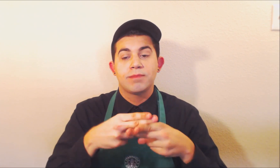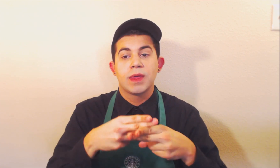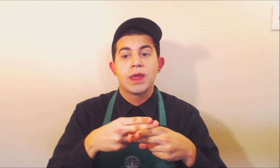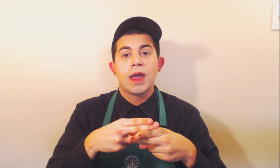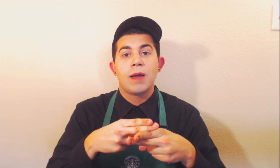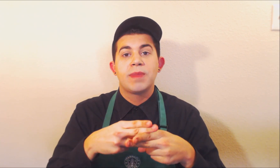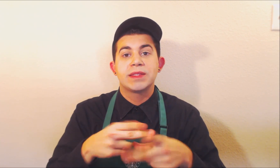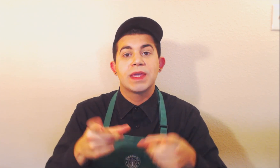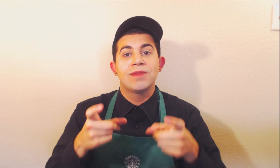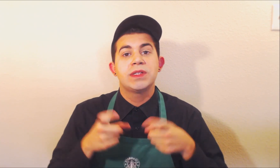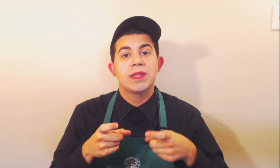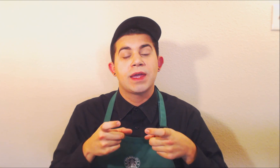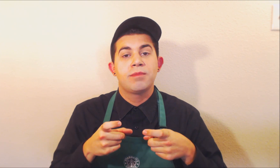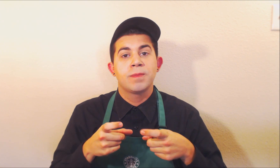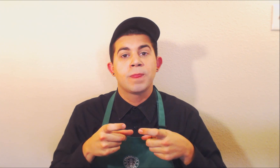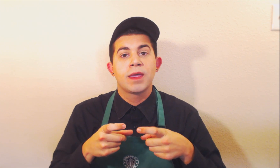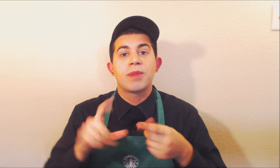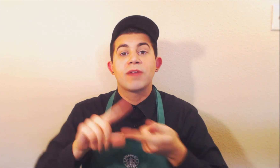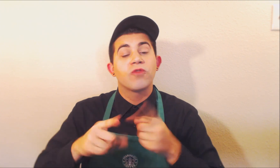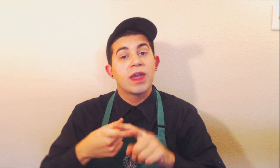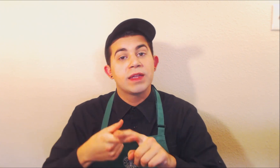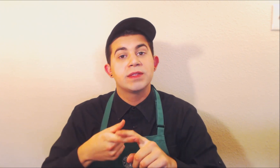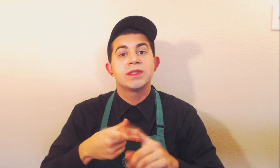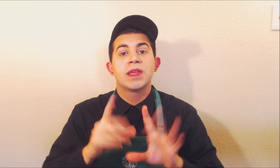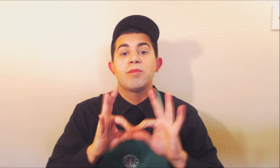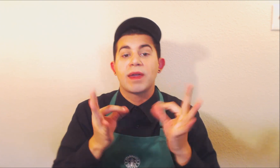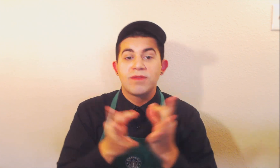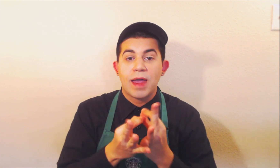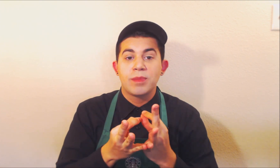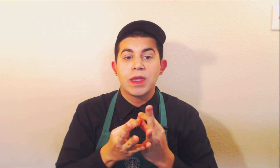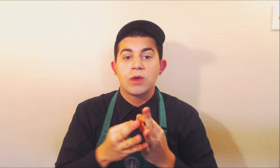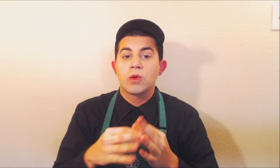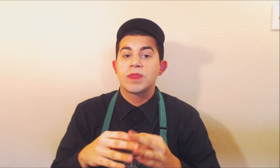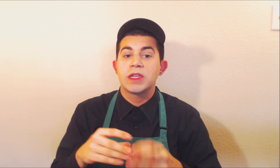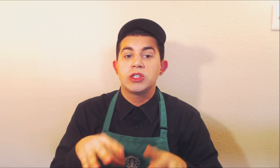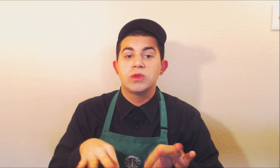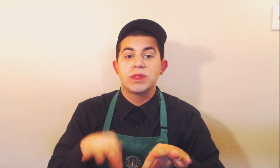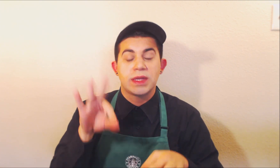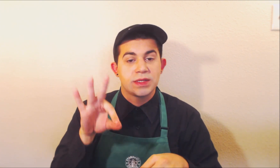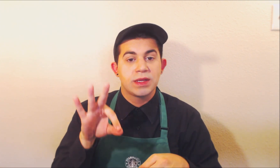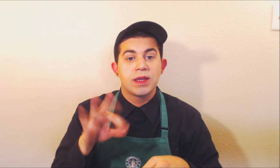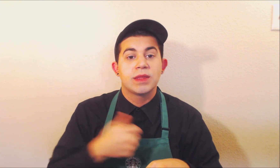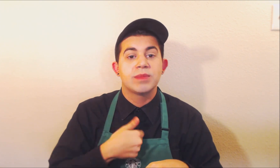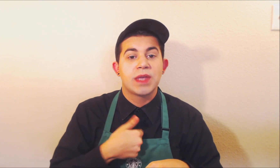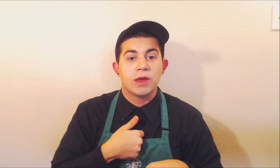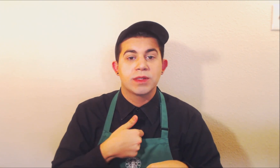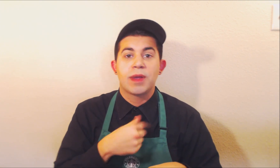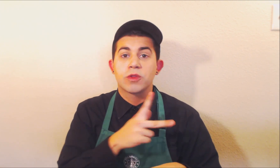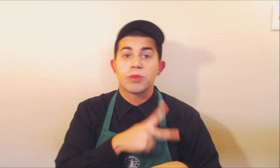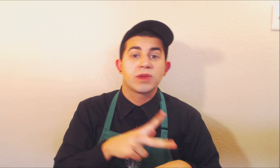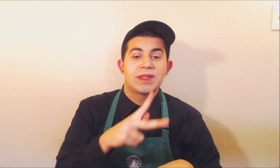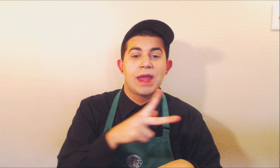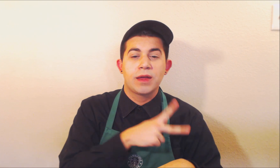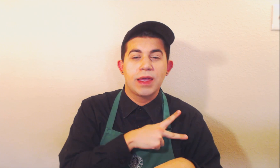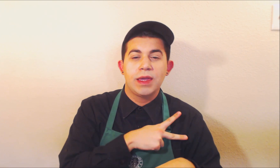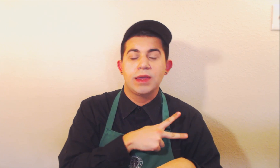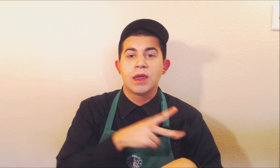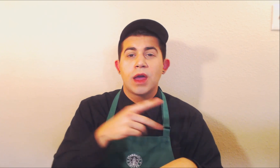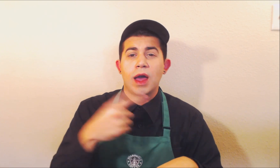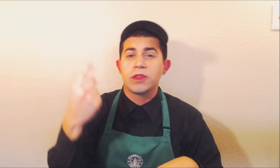name that's given to them by friends, by family, or they choose it themselves about their personality,